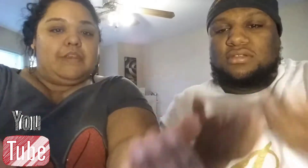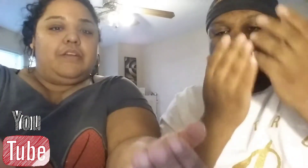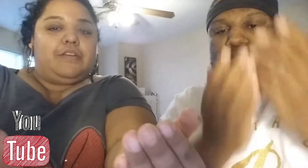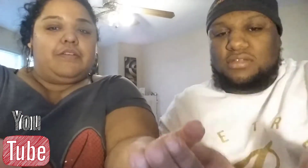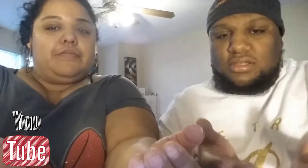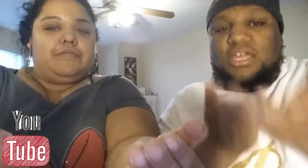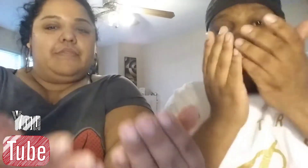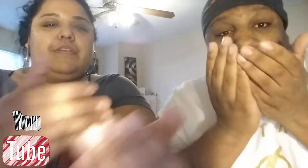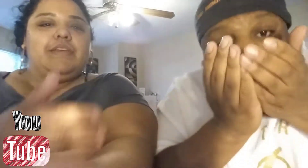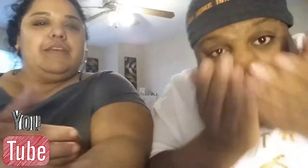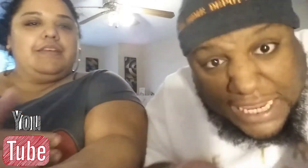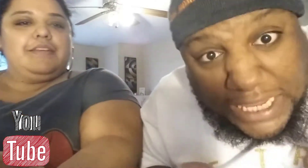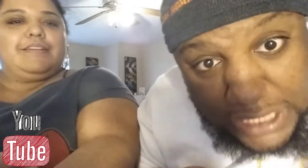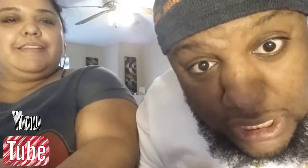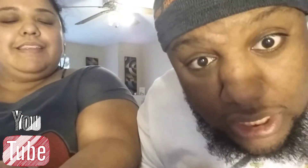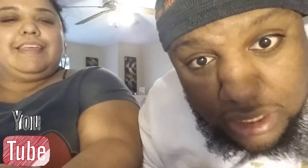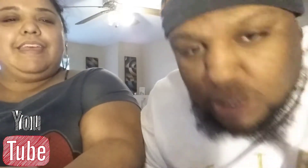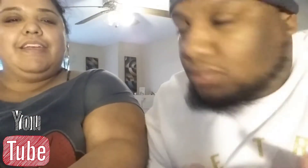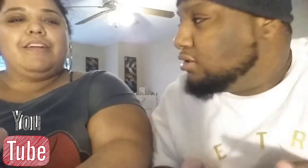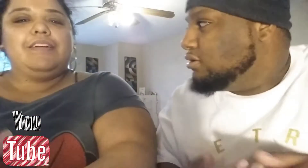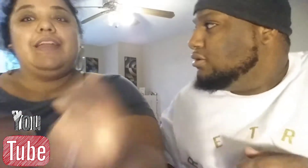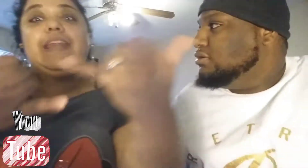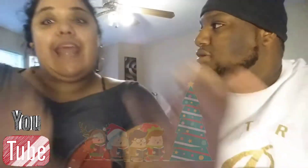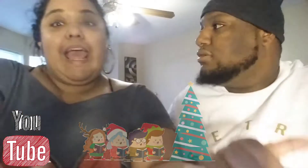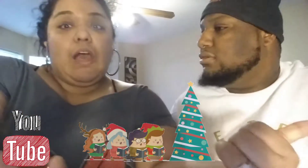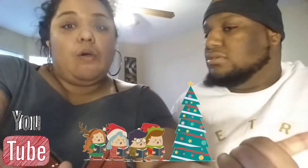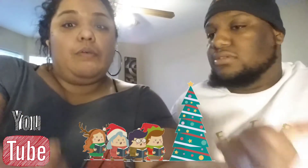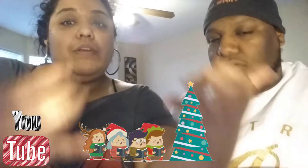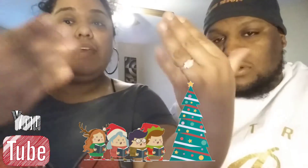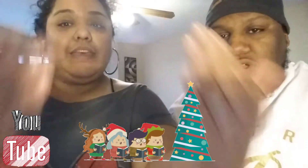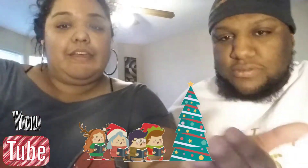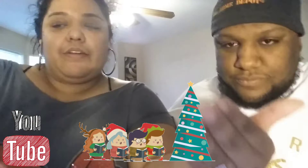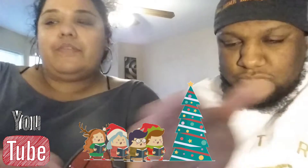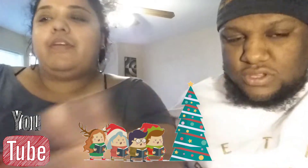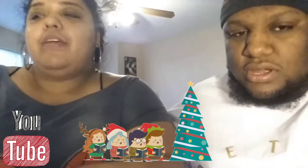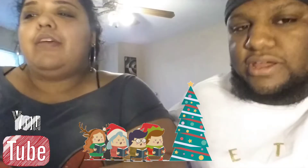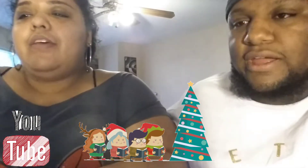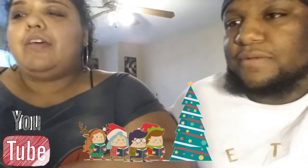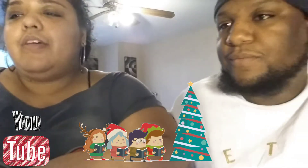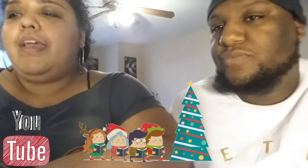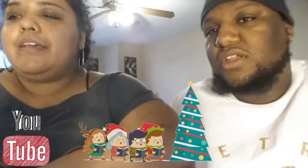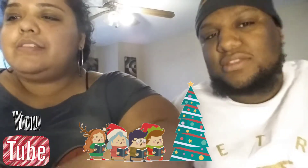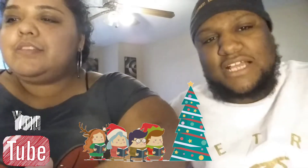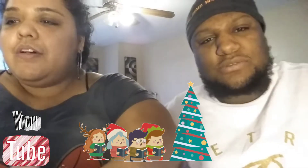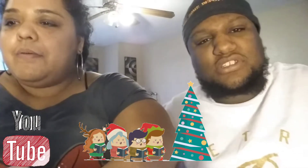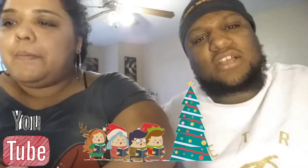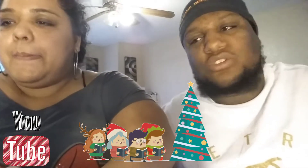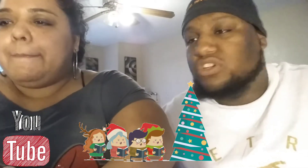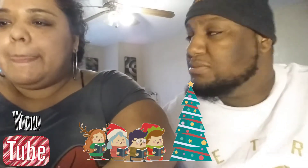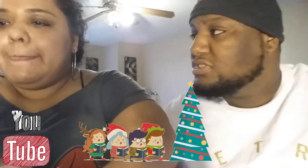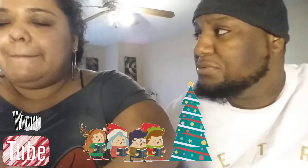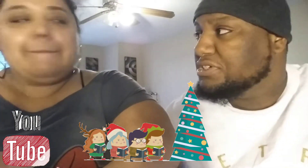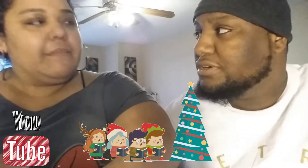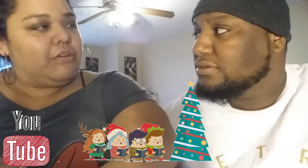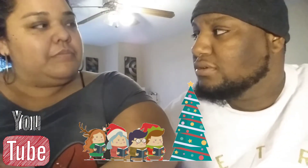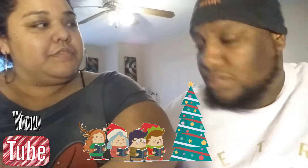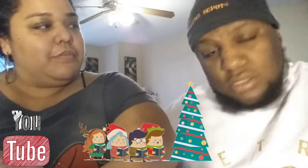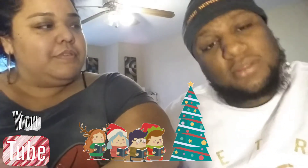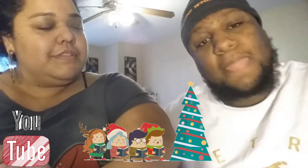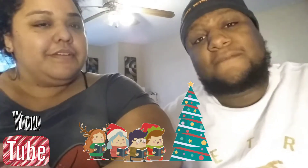There you go. Here. Here, now, okay. Here. Alright. Okay. So. That's what's like. Christmas is almost here. Christmas is almost here.